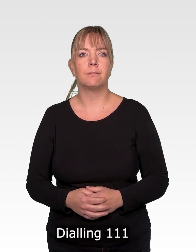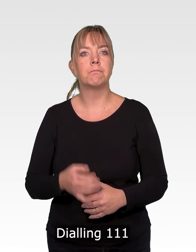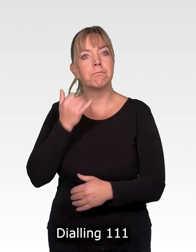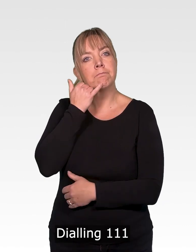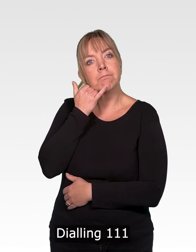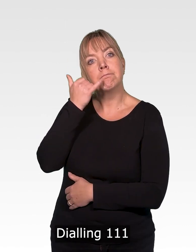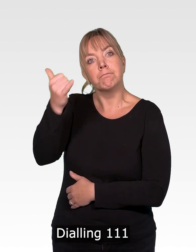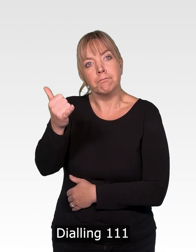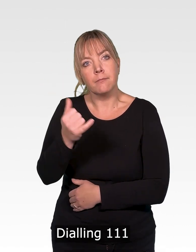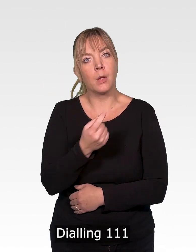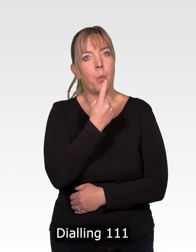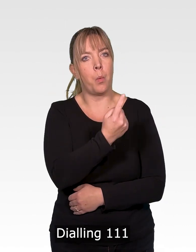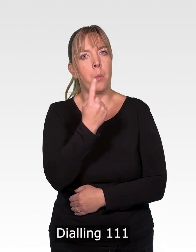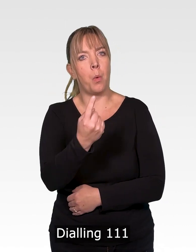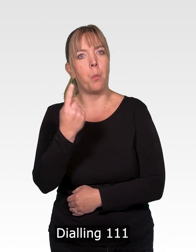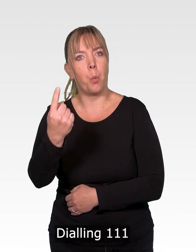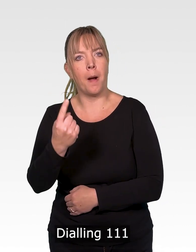dialing 111,